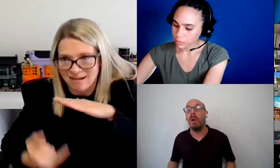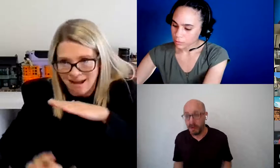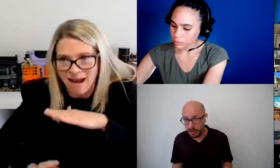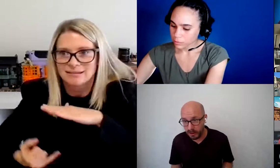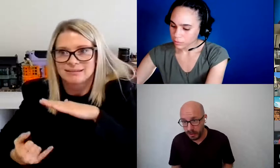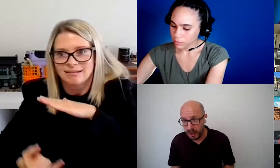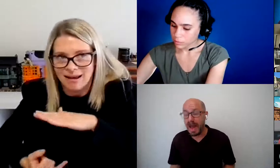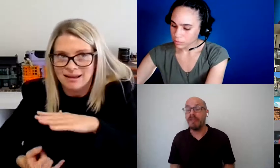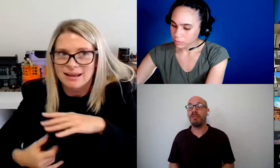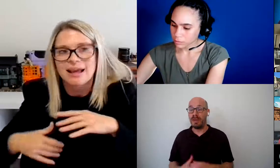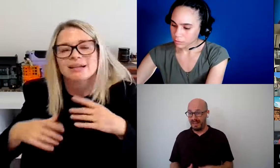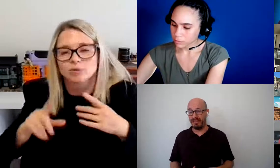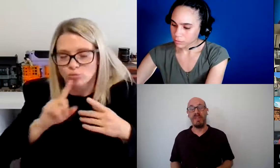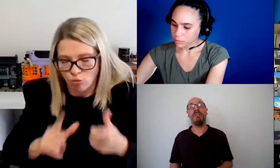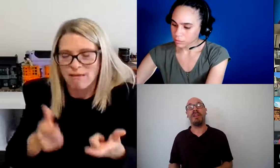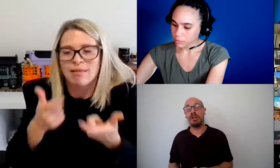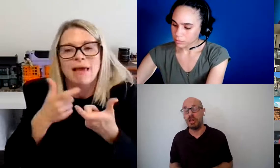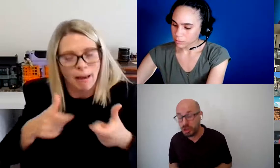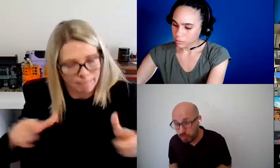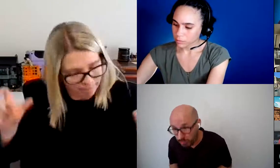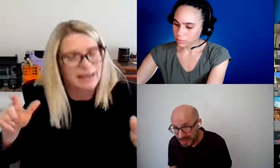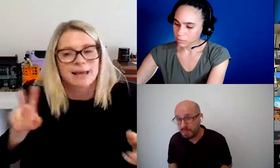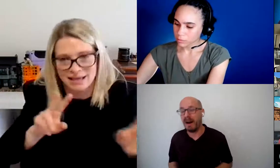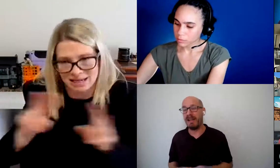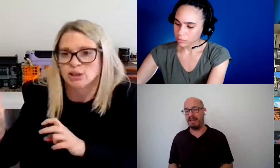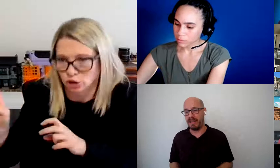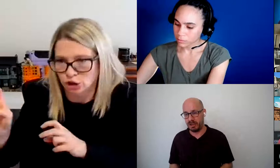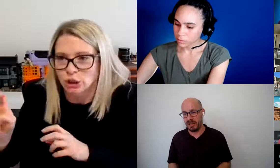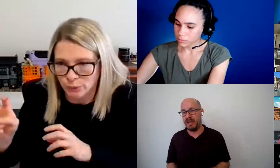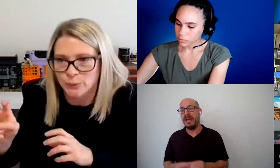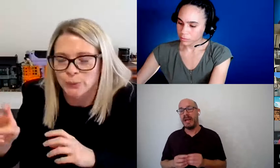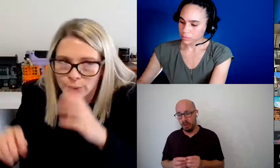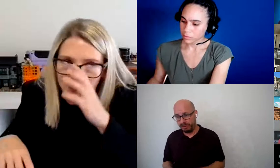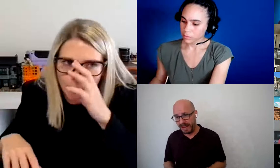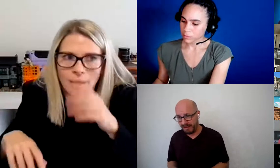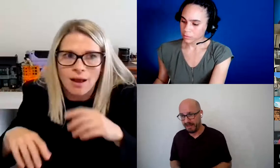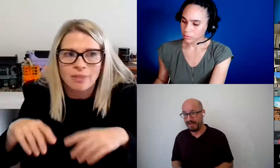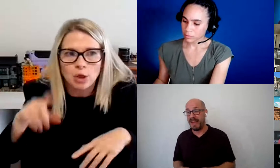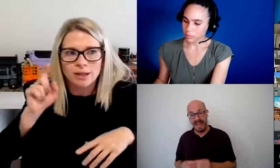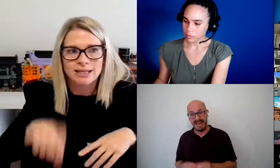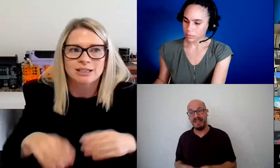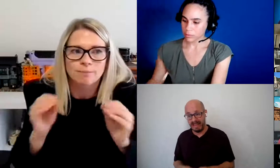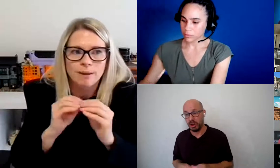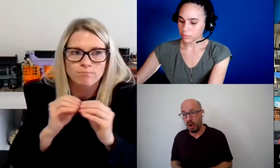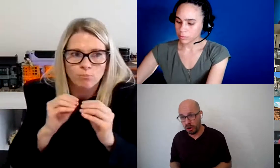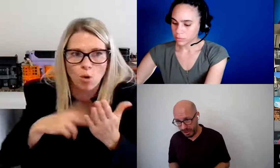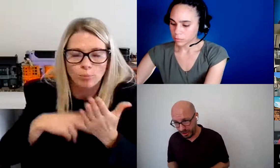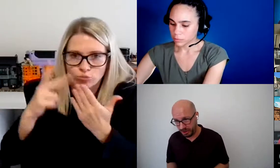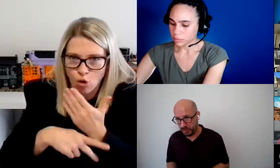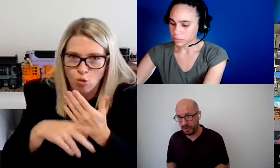anyone. And so yes, there is extreme isolation in those cases, and that is a large issue.